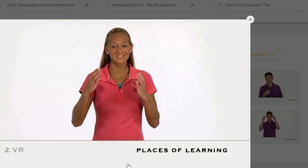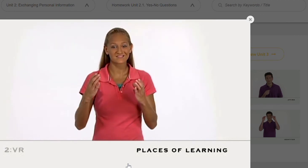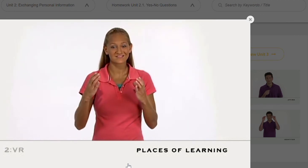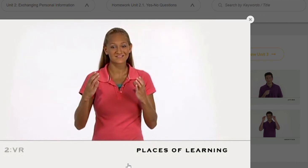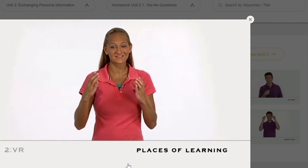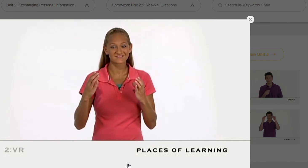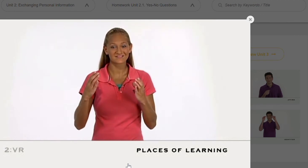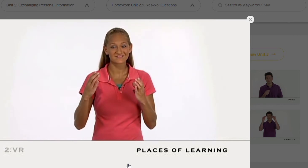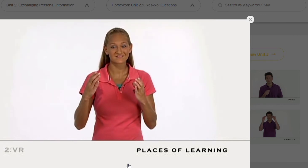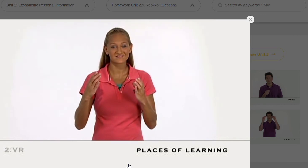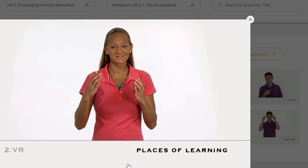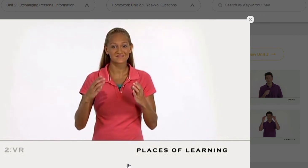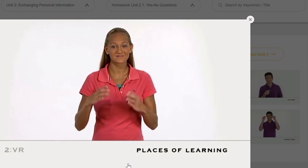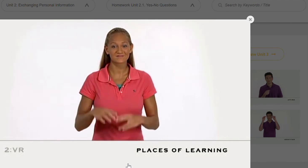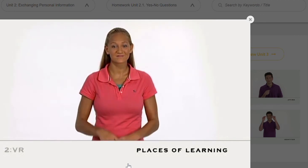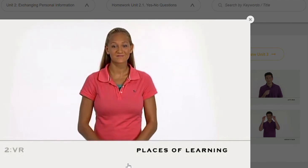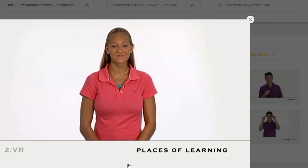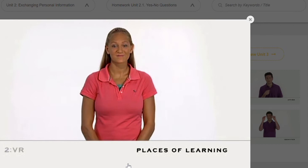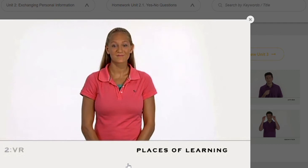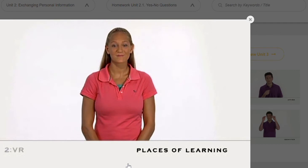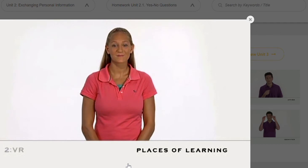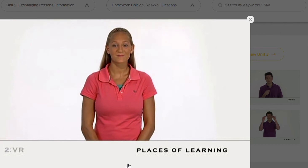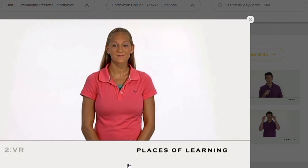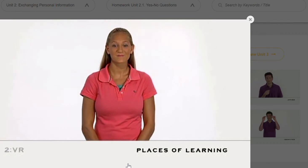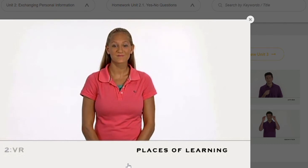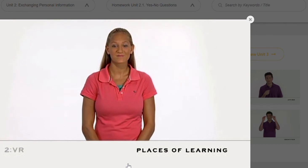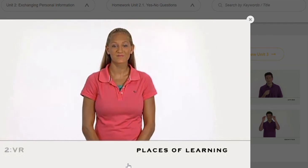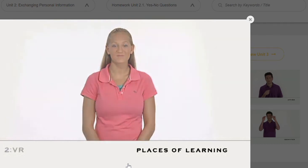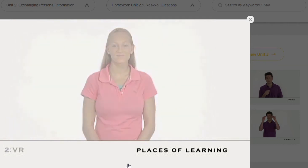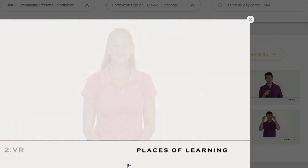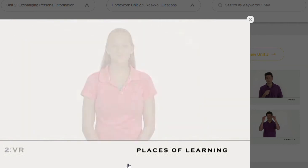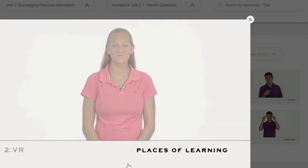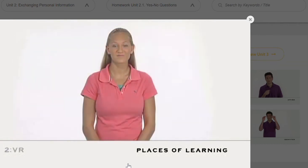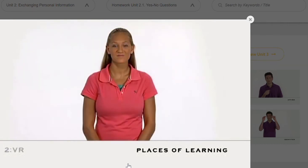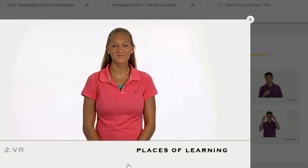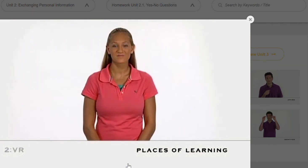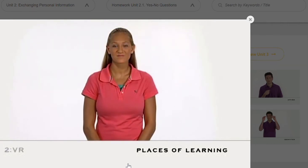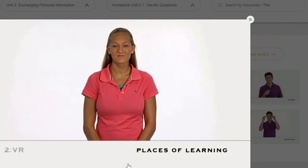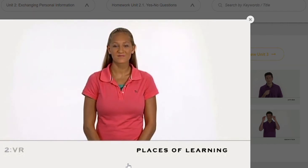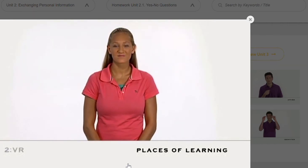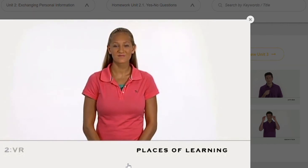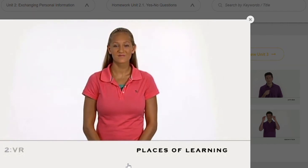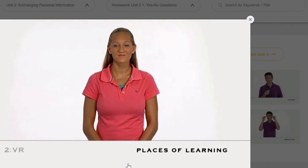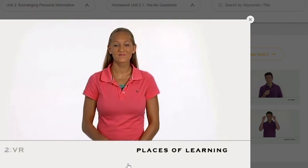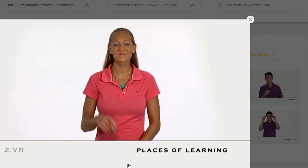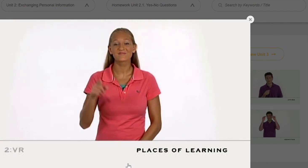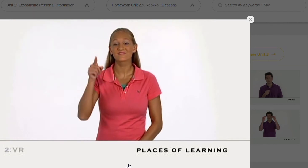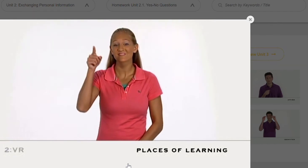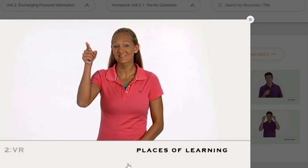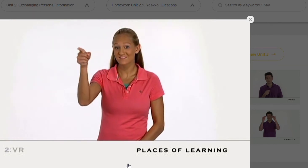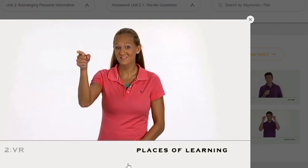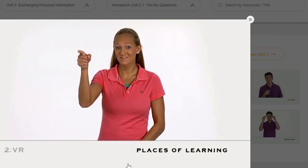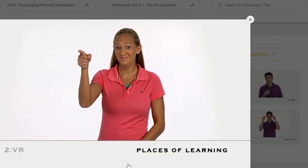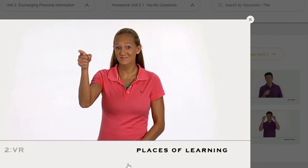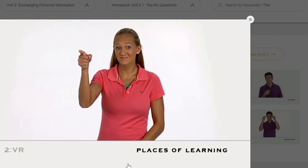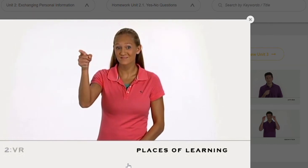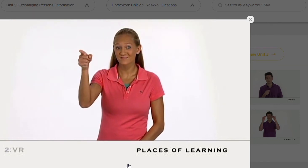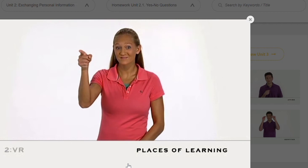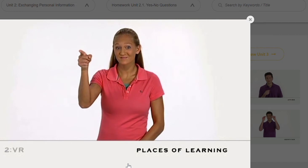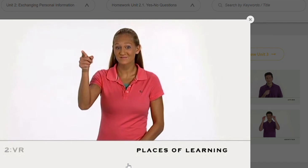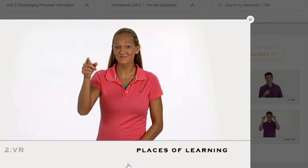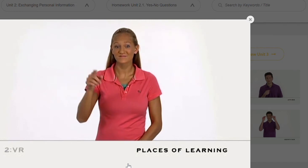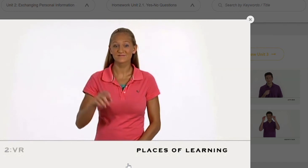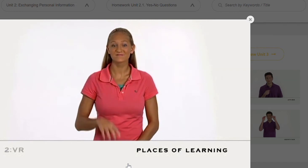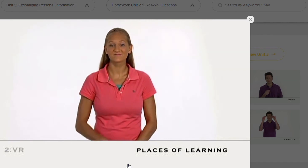This sign is for class, as in classroom, group of students. And you know this one, that place